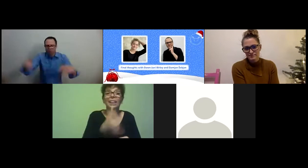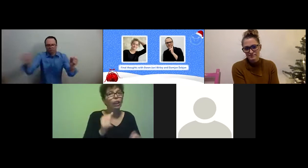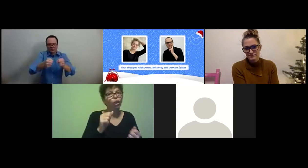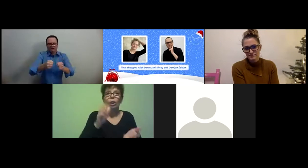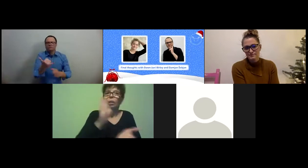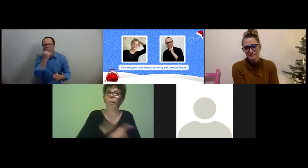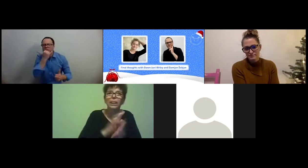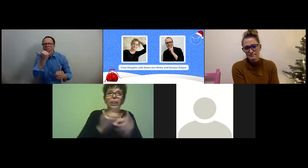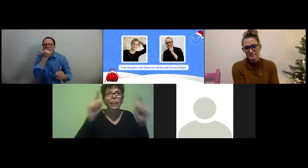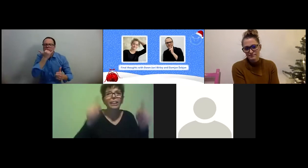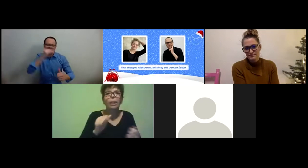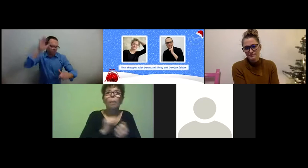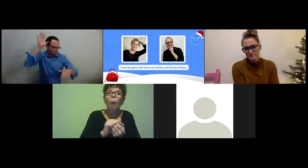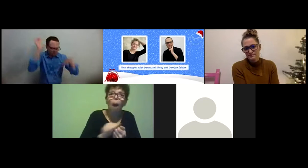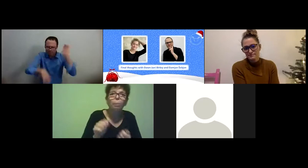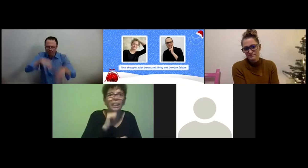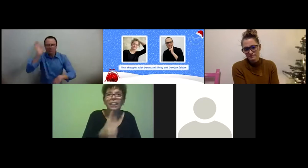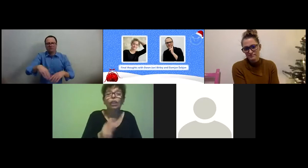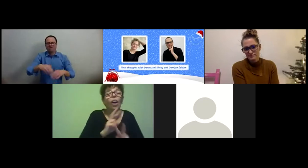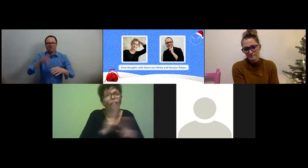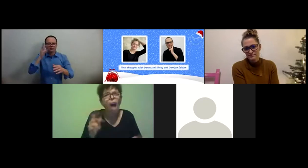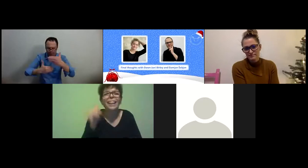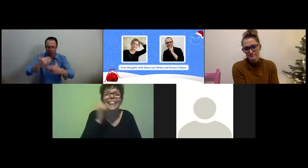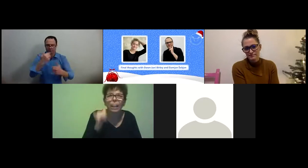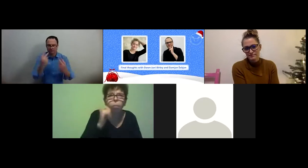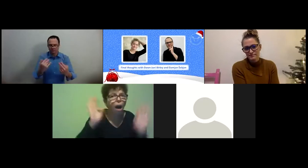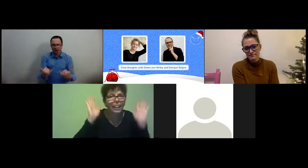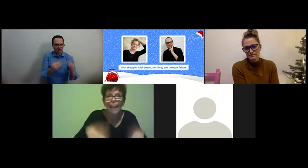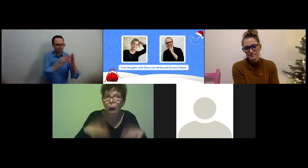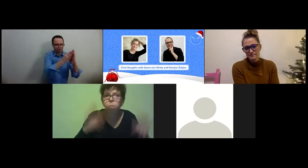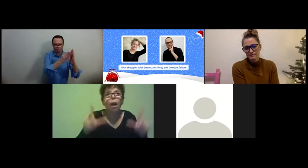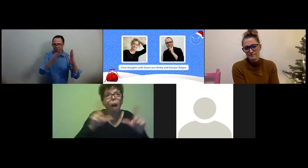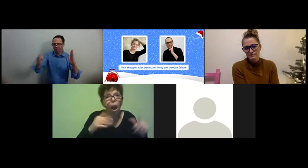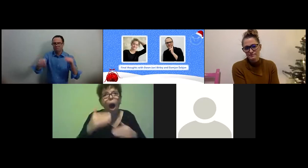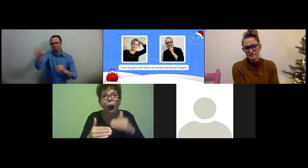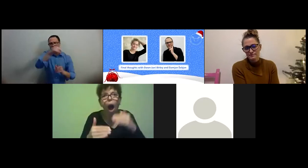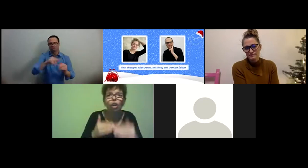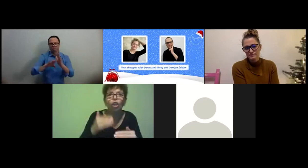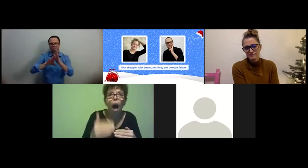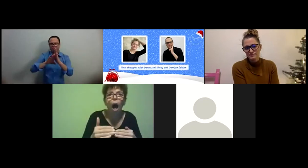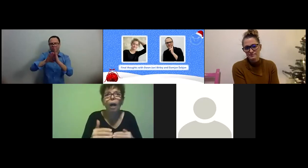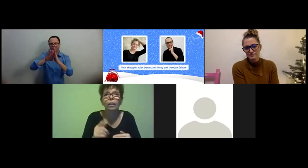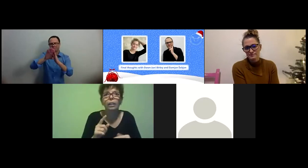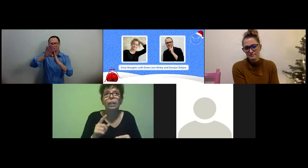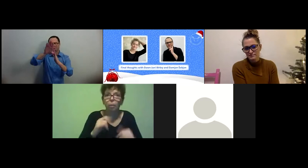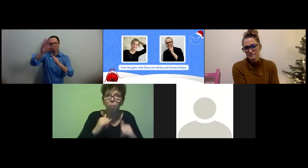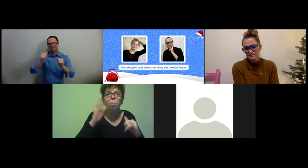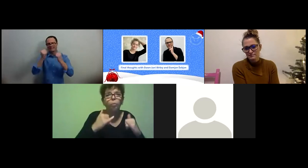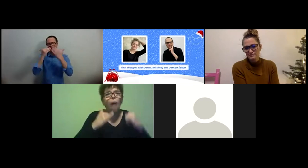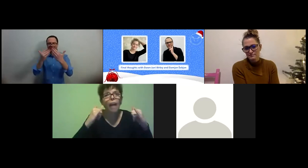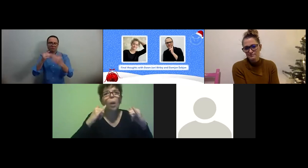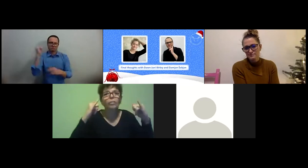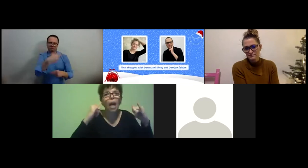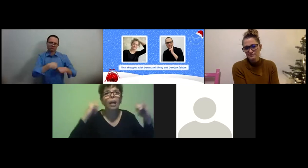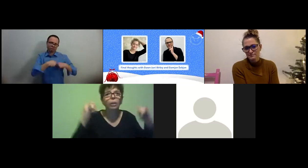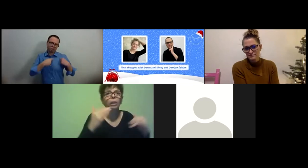We have not looked at interpreters being qualified or not, certified or not. But I've